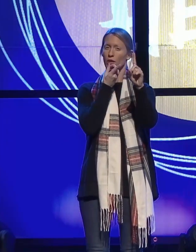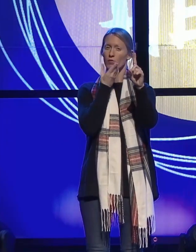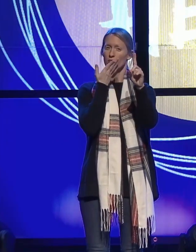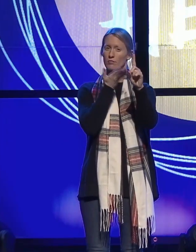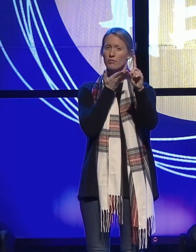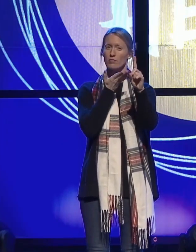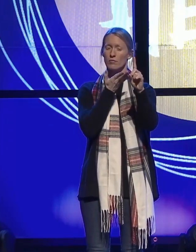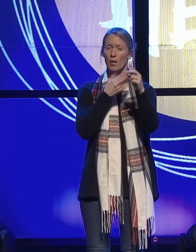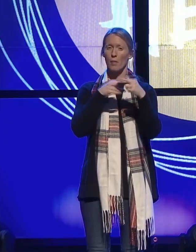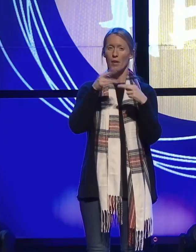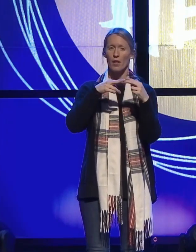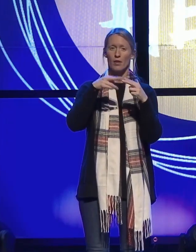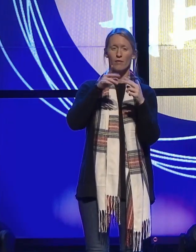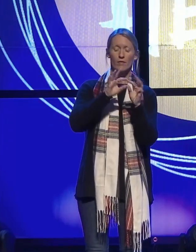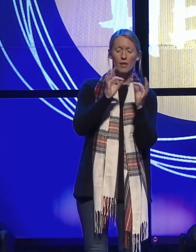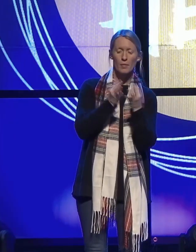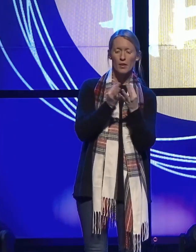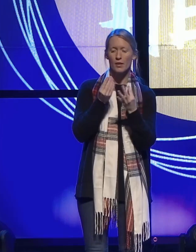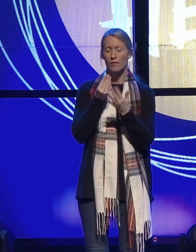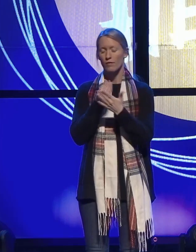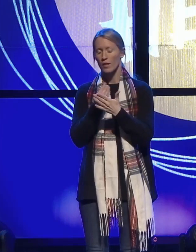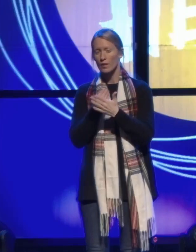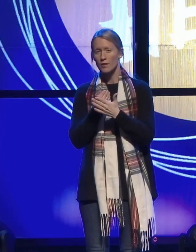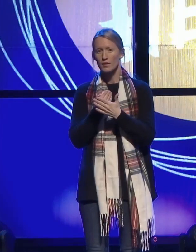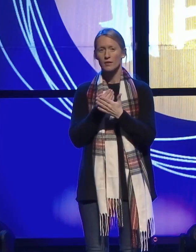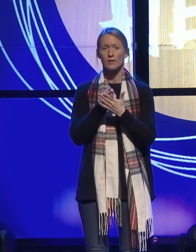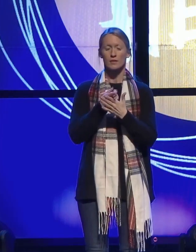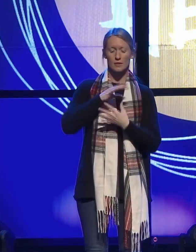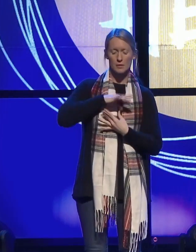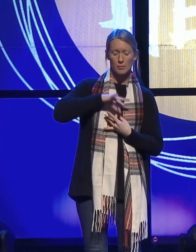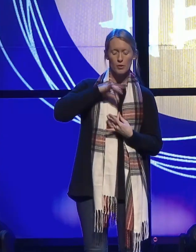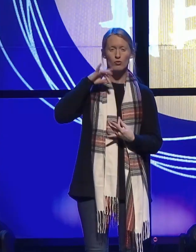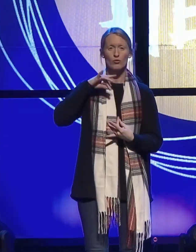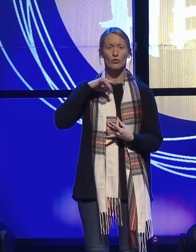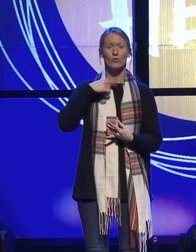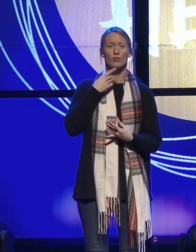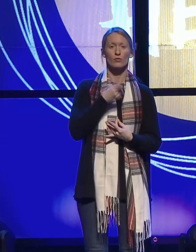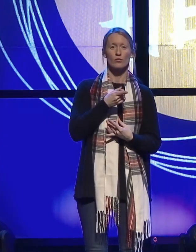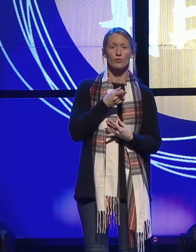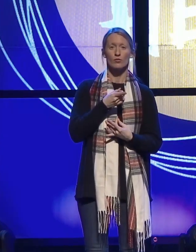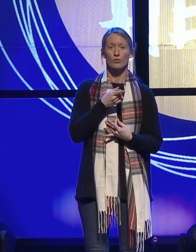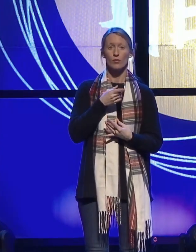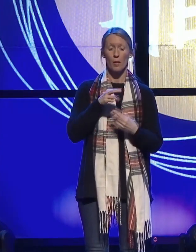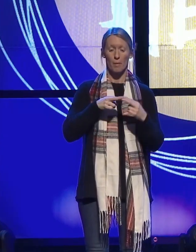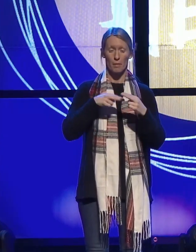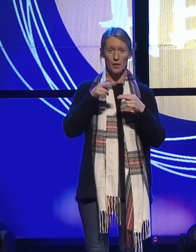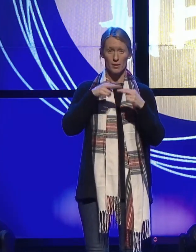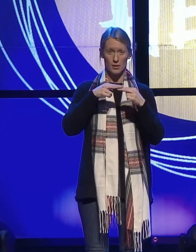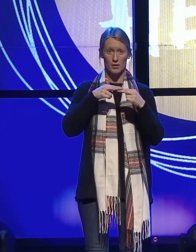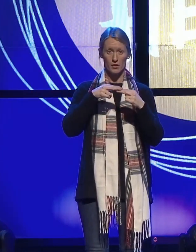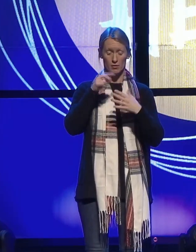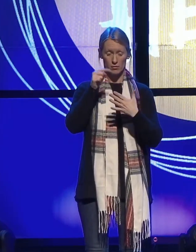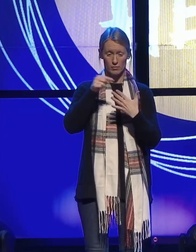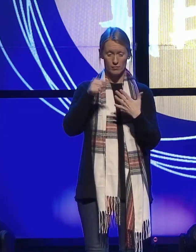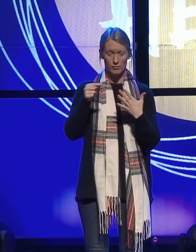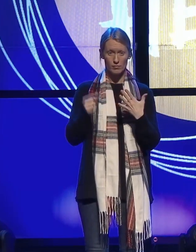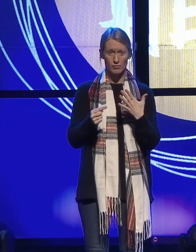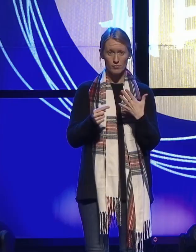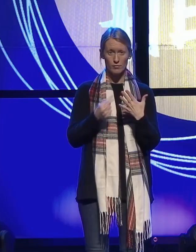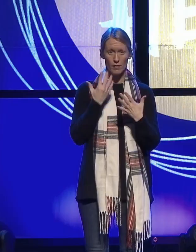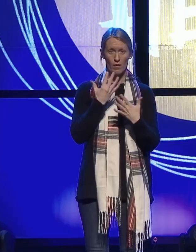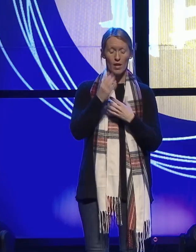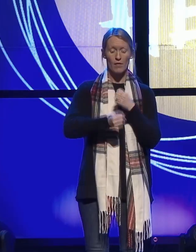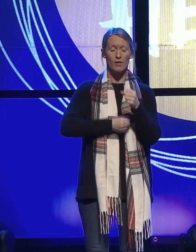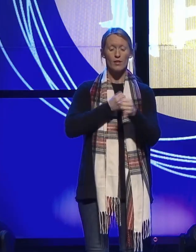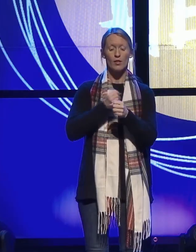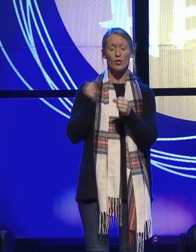This is the tower I'm building in my finances. This is the tower I'm building in my spirituality. This is the tower that I'm building. And it's a 5-year